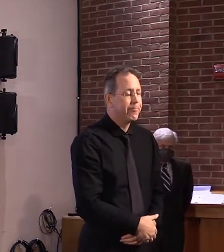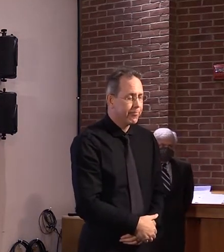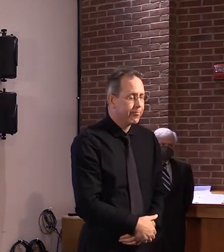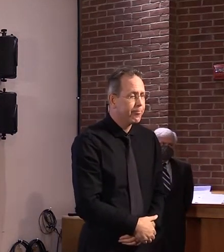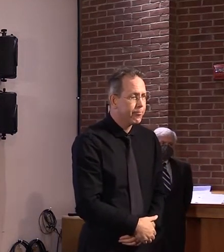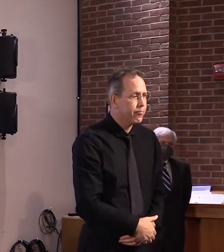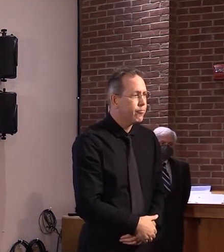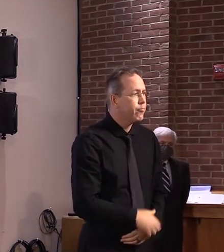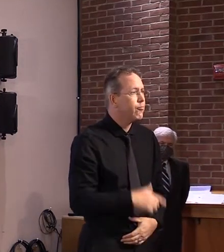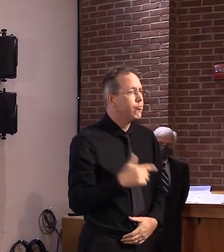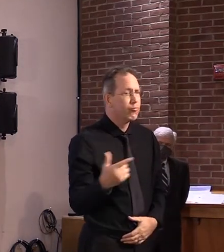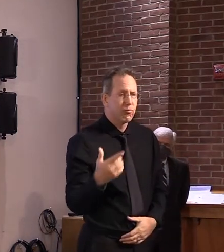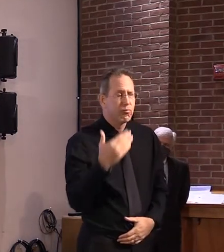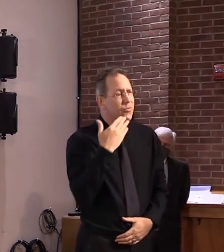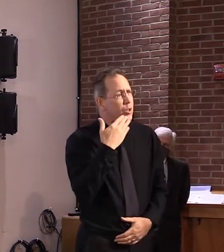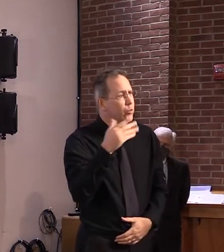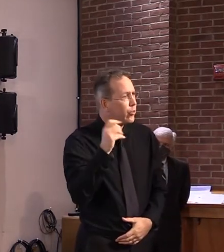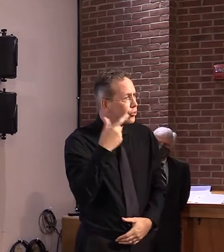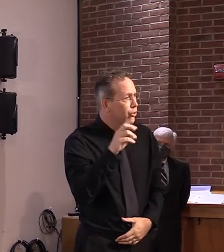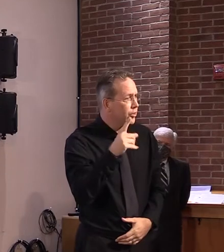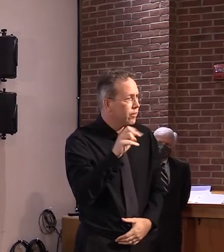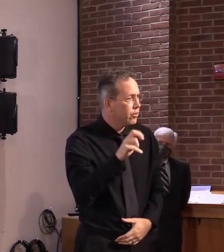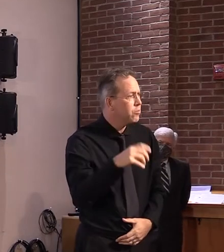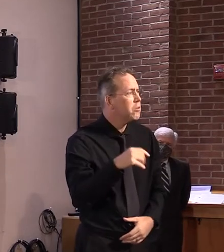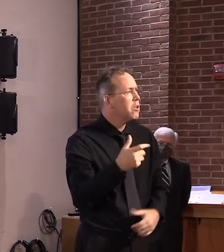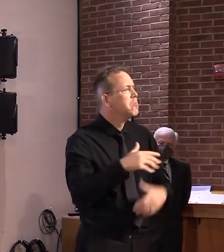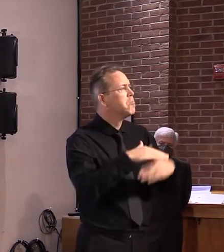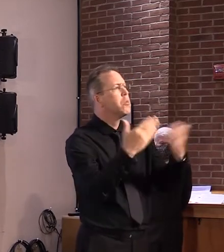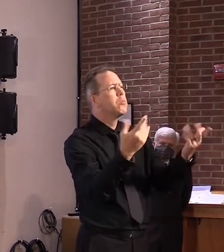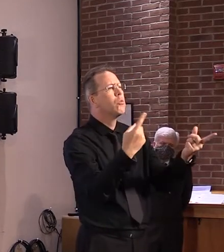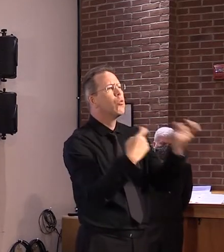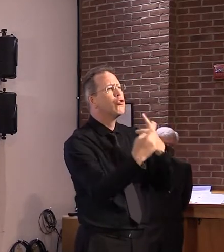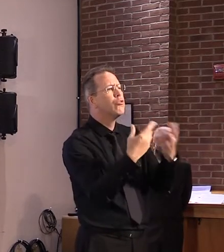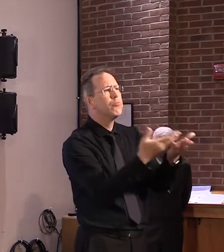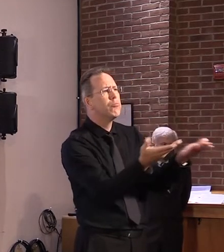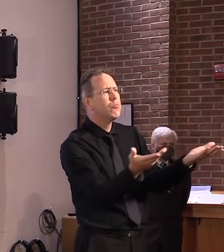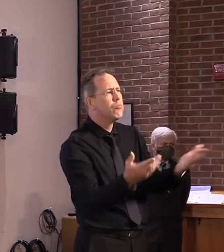Thank you, Dr. Levine. With that, we'll open it up to questions.